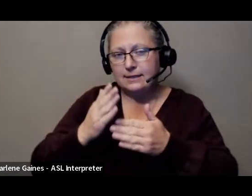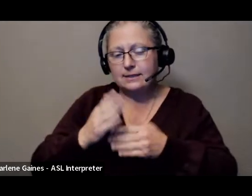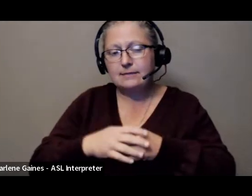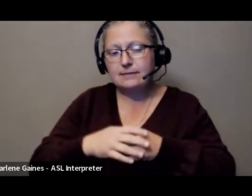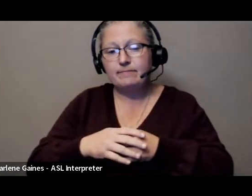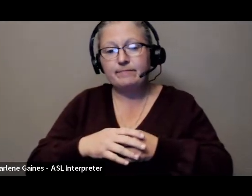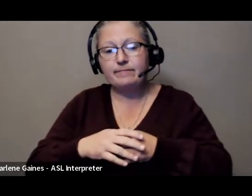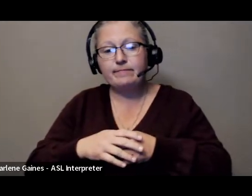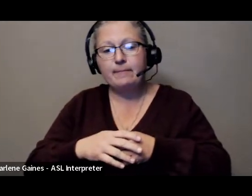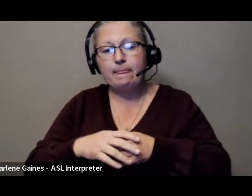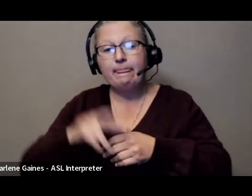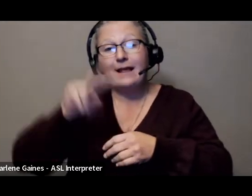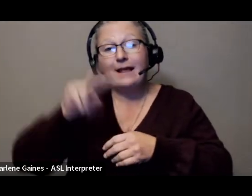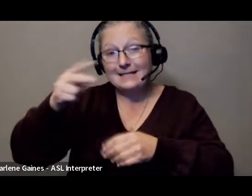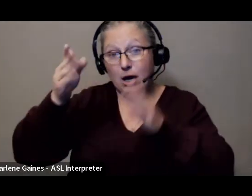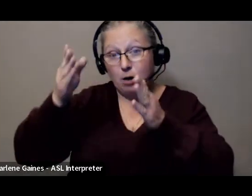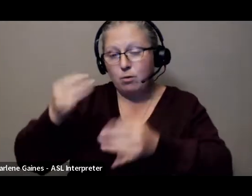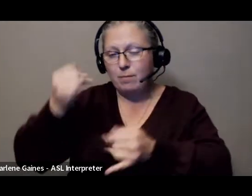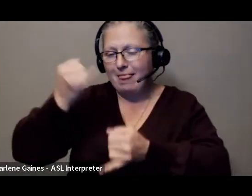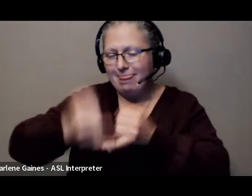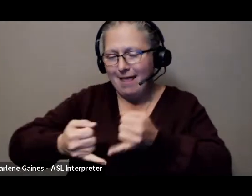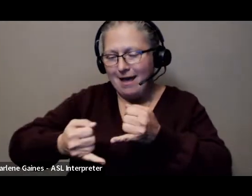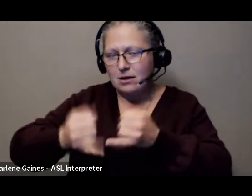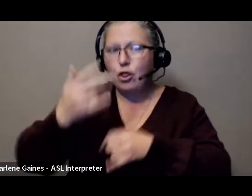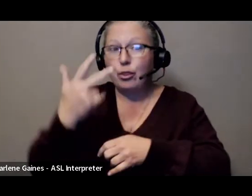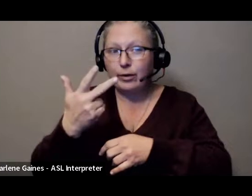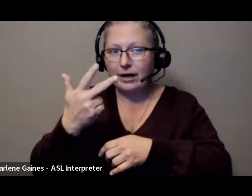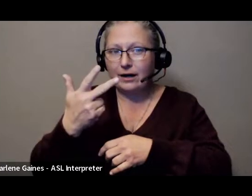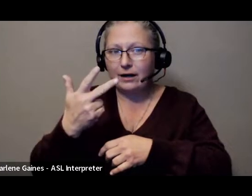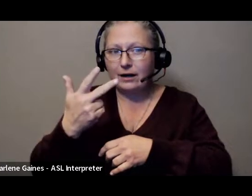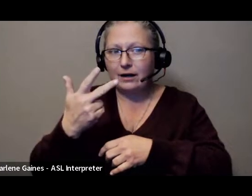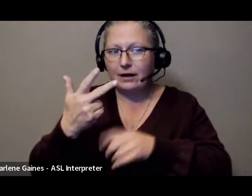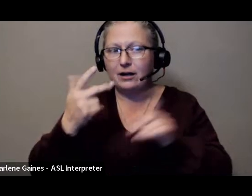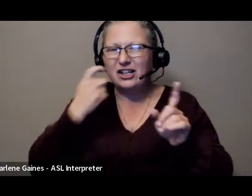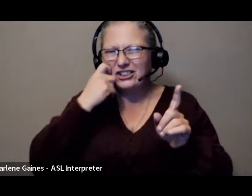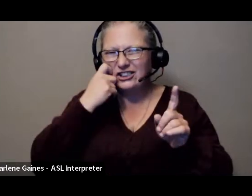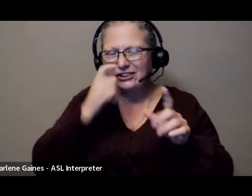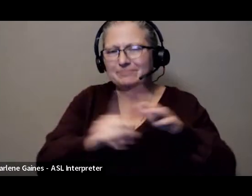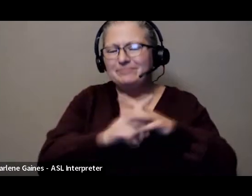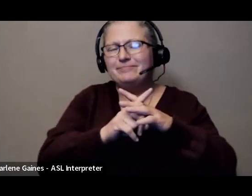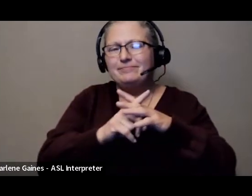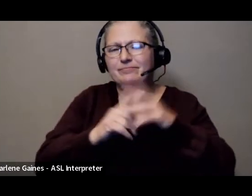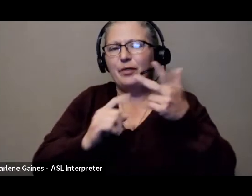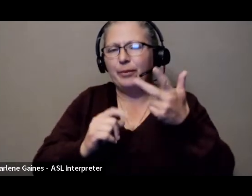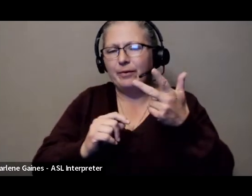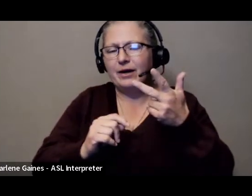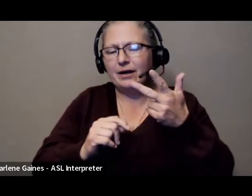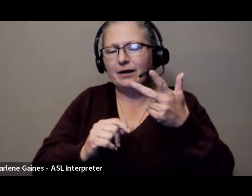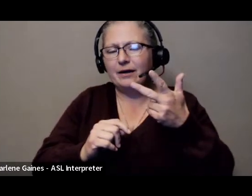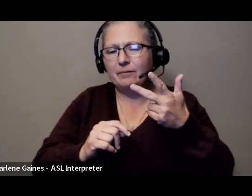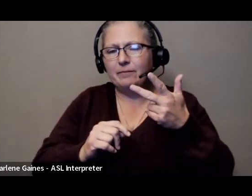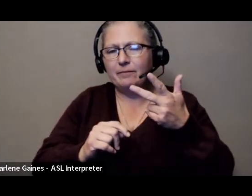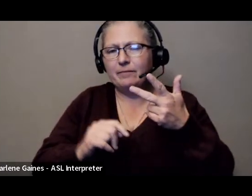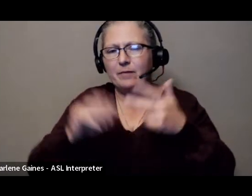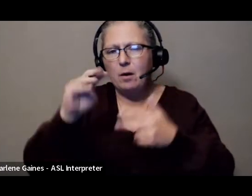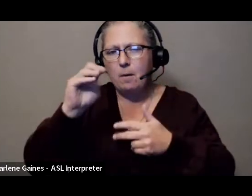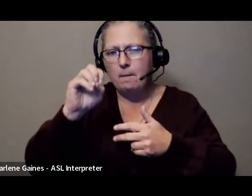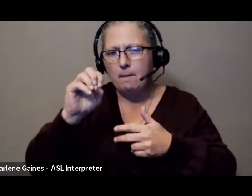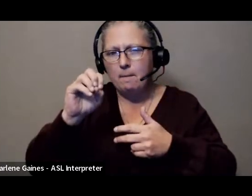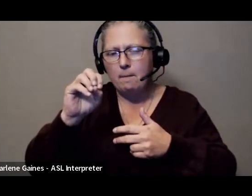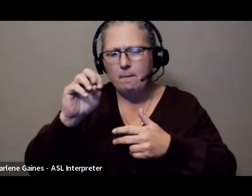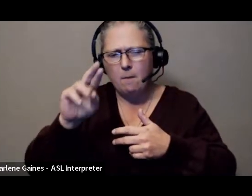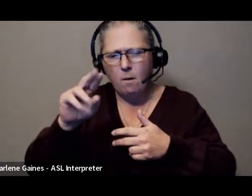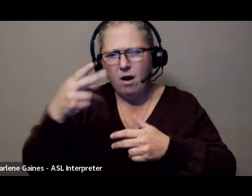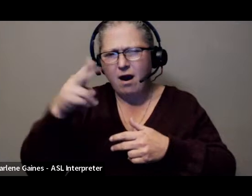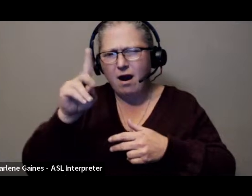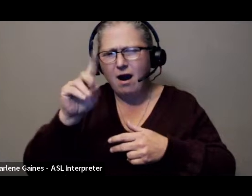the second person will be the last. Virtual 3. Okay, The third just went, so third, so Mar Hudson would be the last